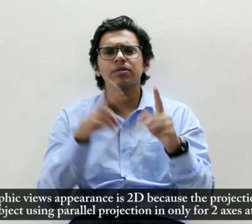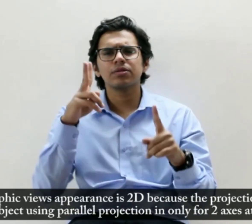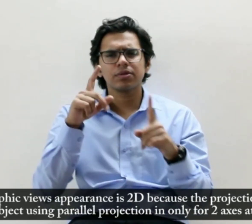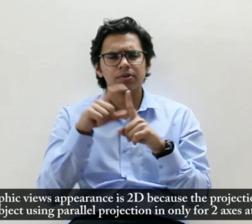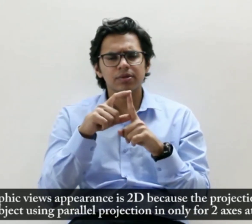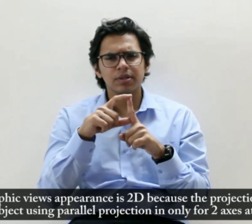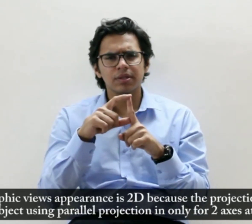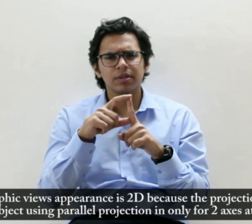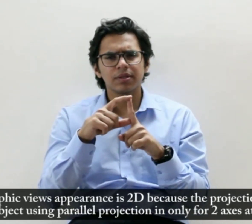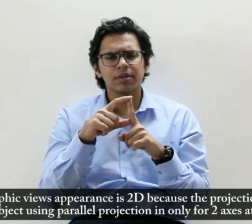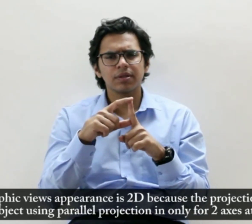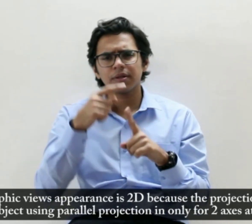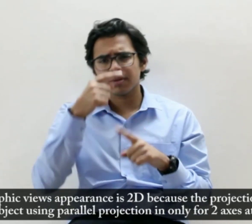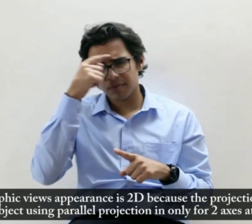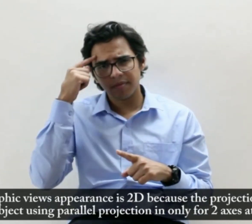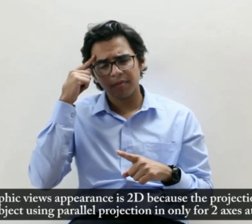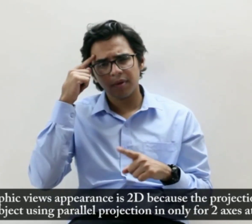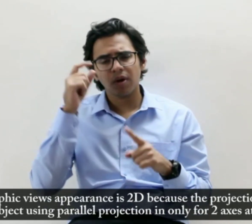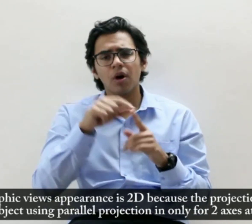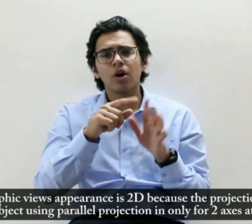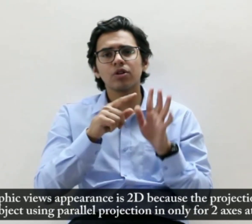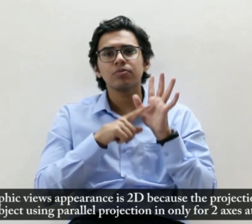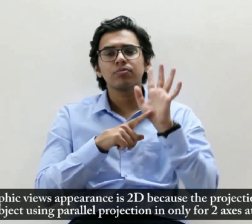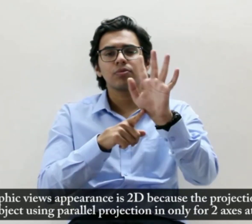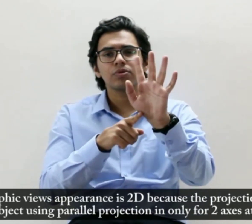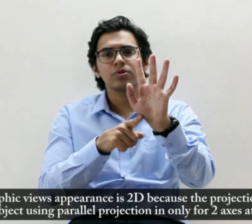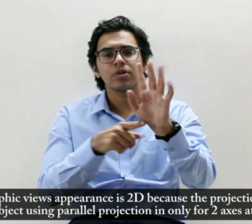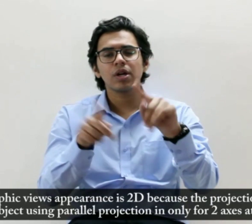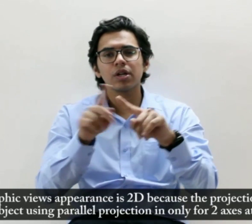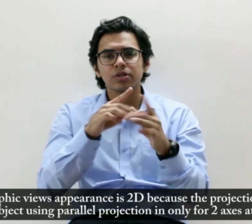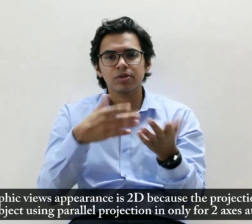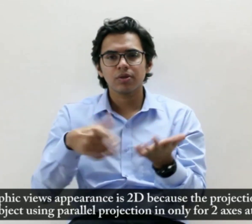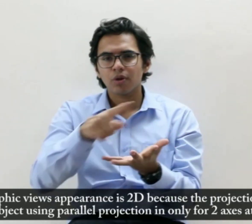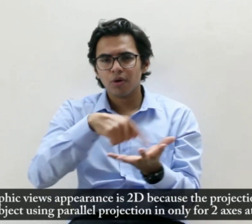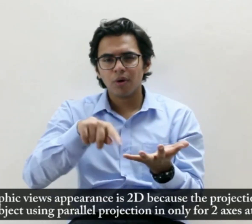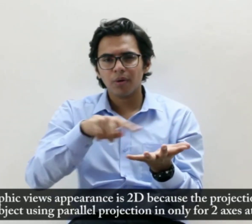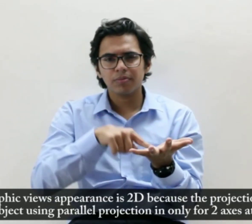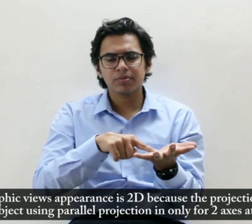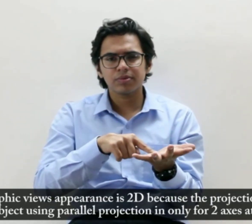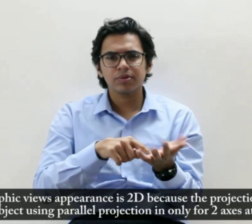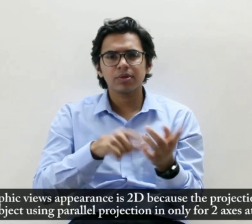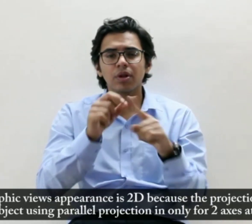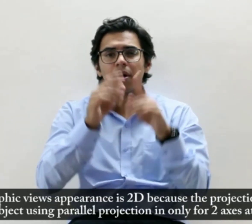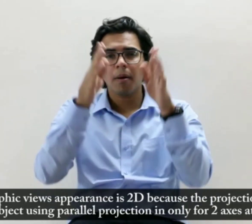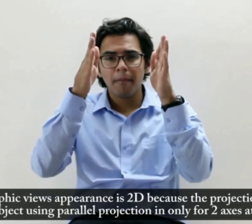parallel projection in only for two axes at one time.